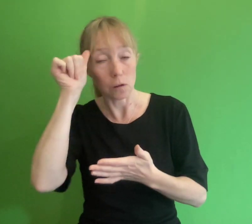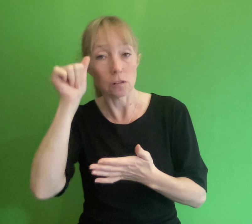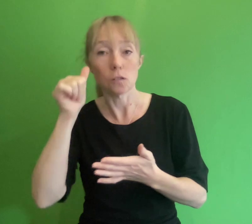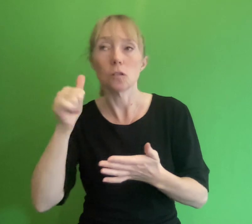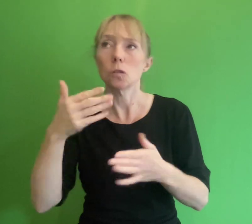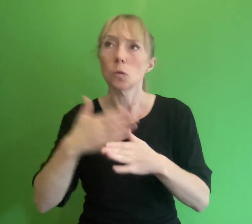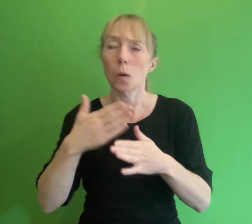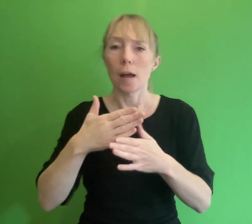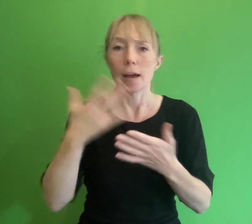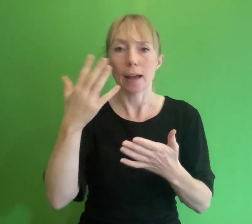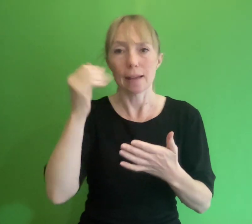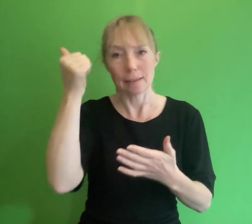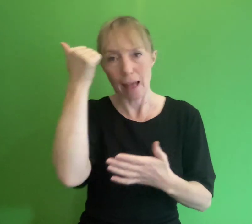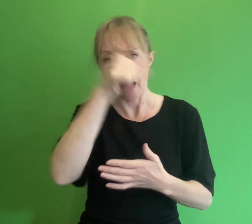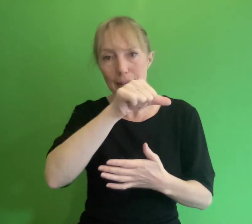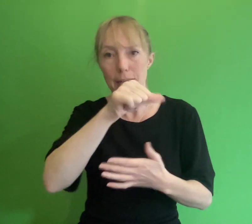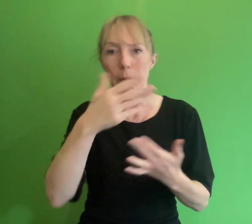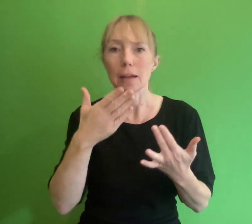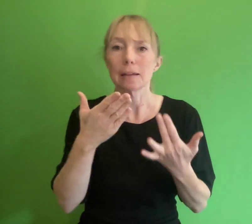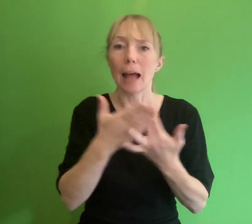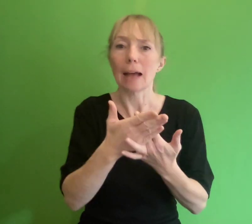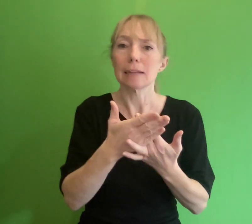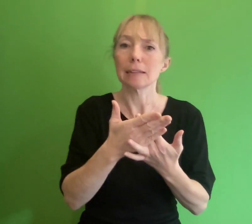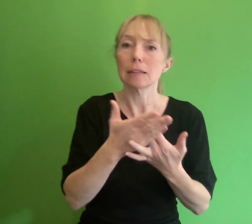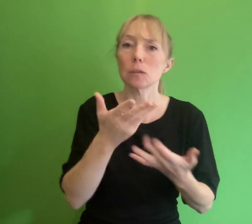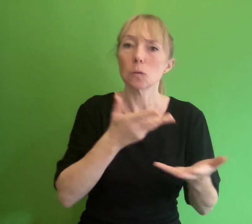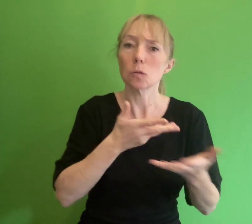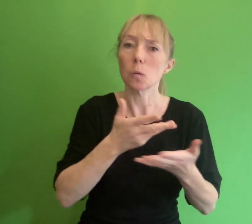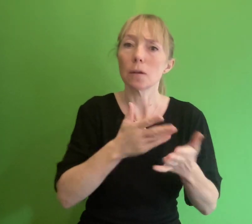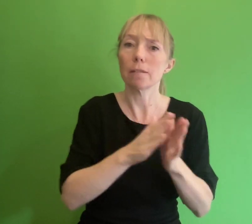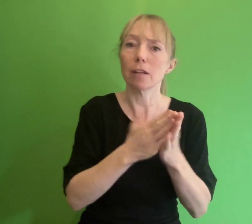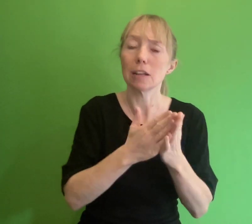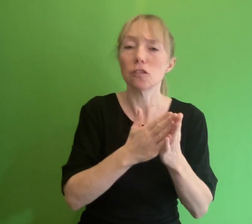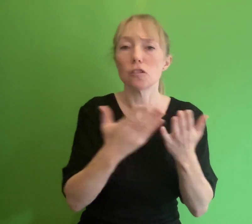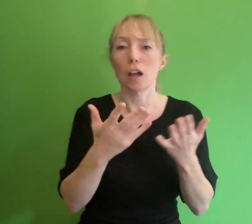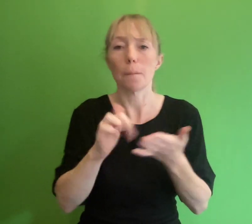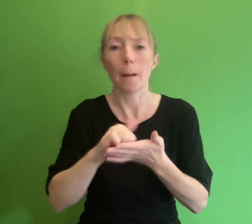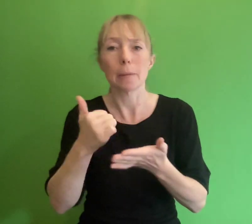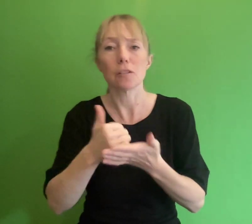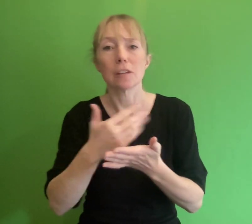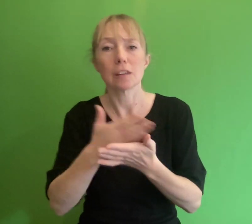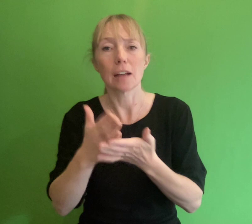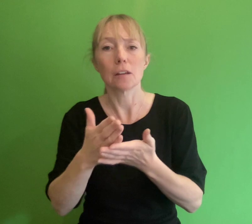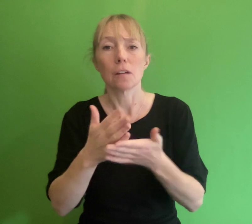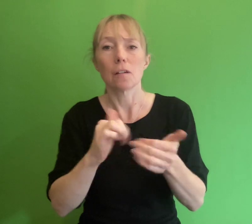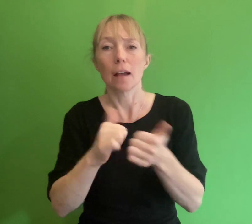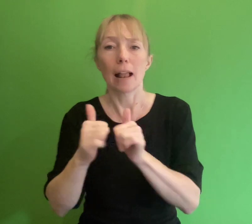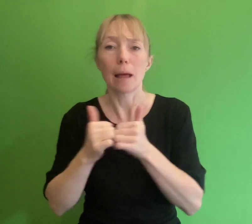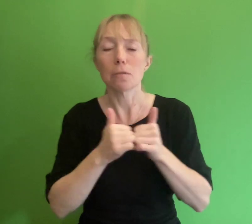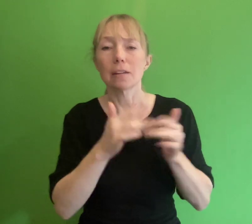for the literature and publishing sectors. Collaborative networks, leadership, and peer